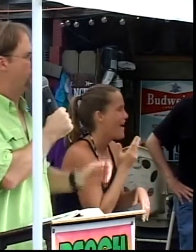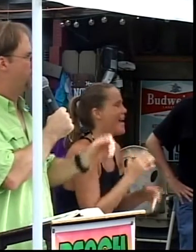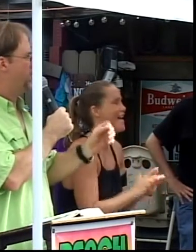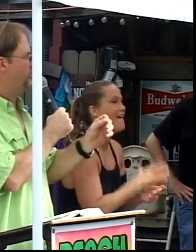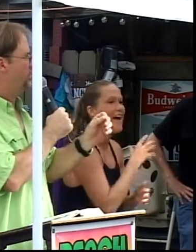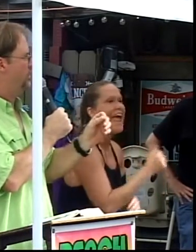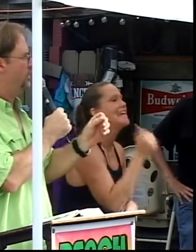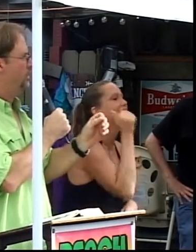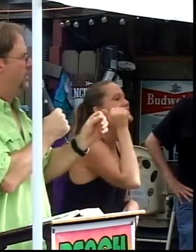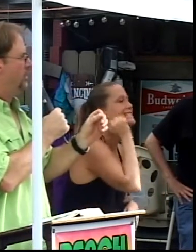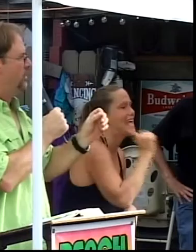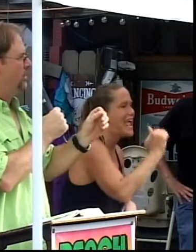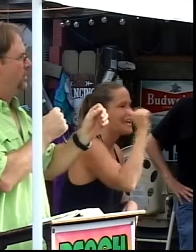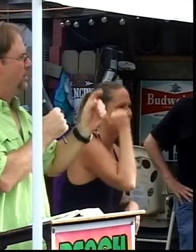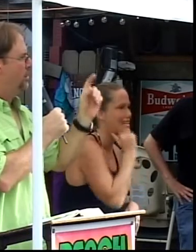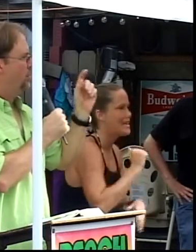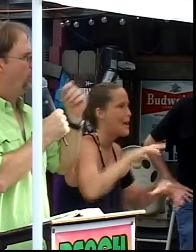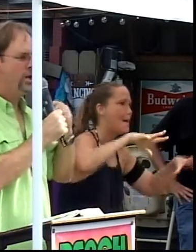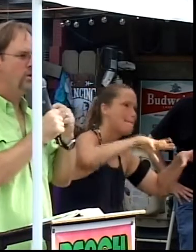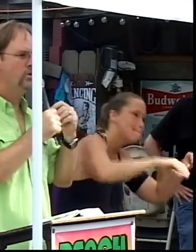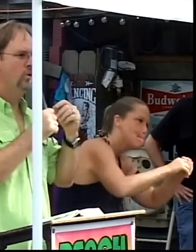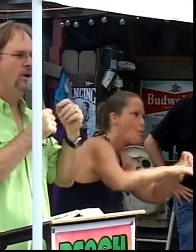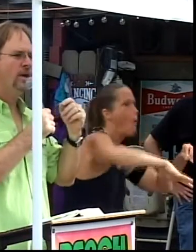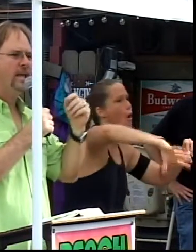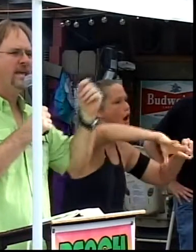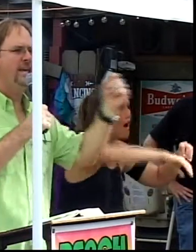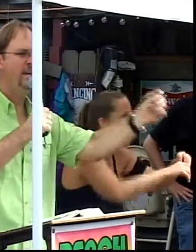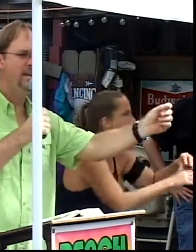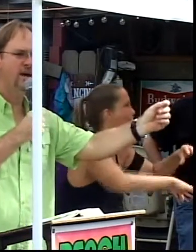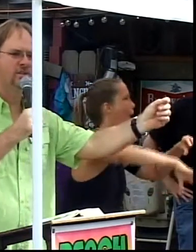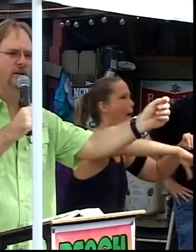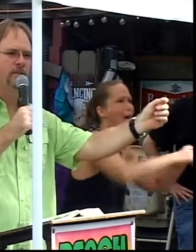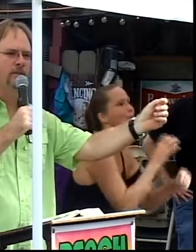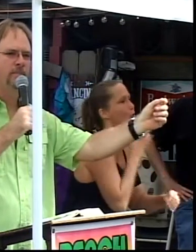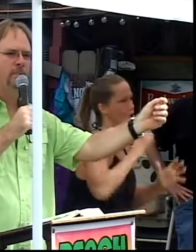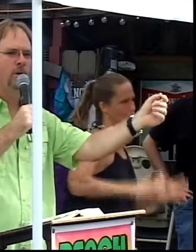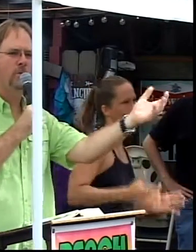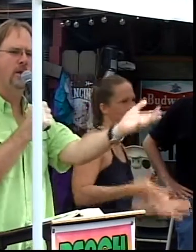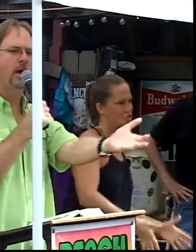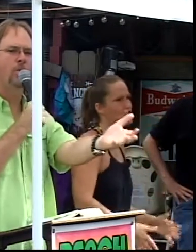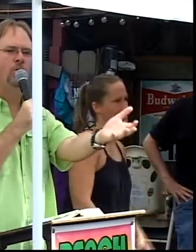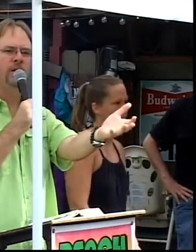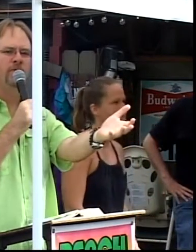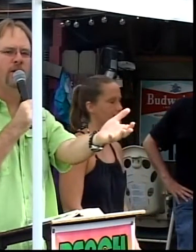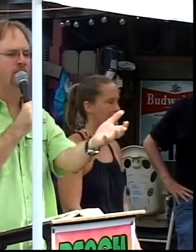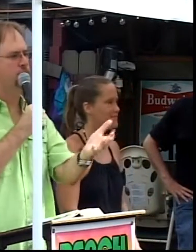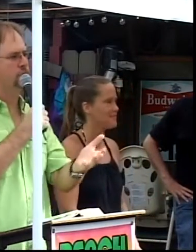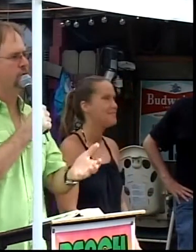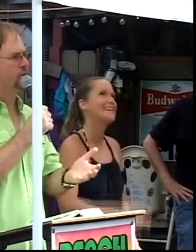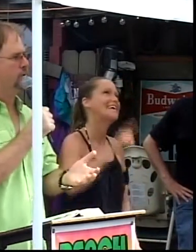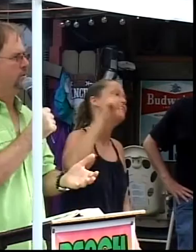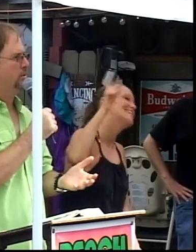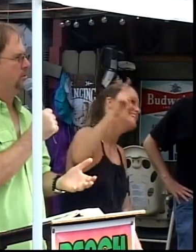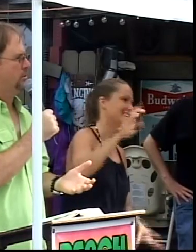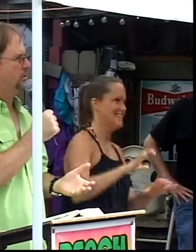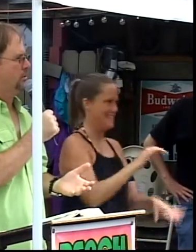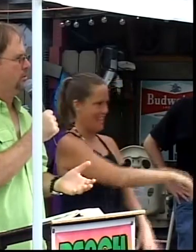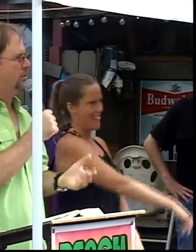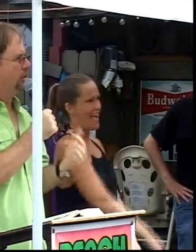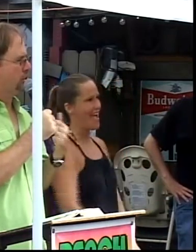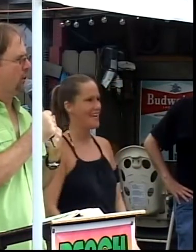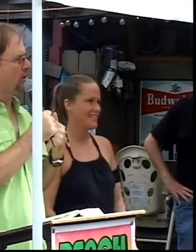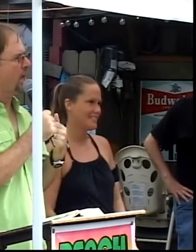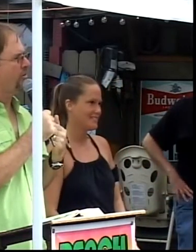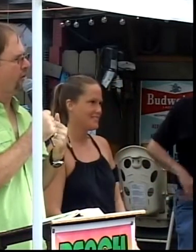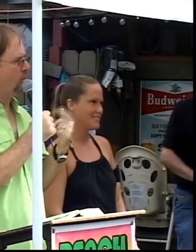being saved. We don't do it. He does it. But we become willing vessels